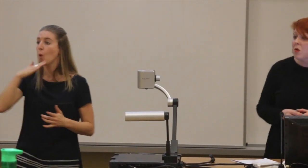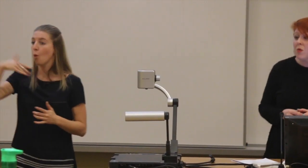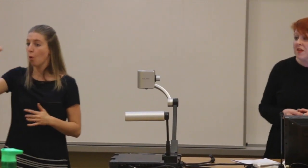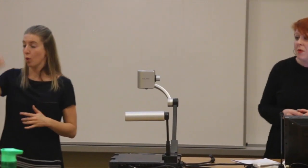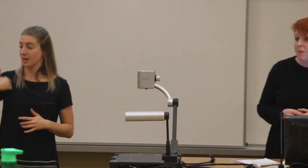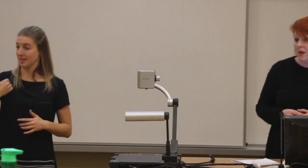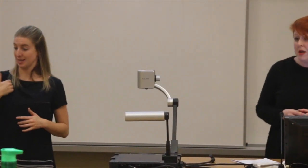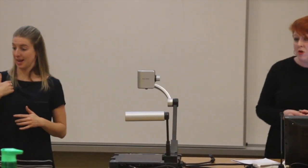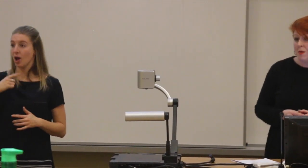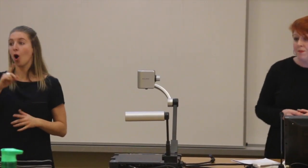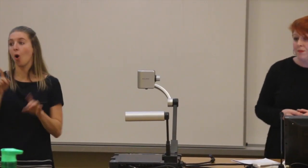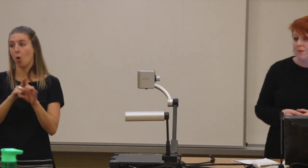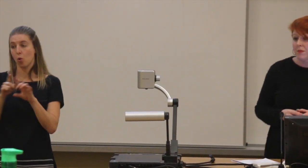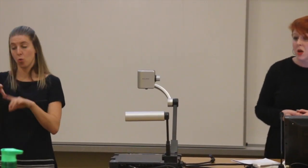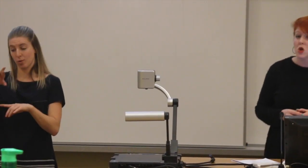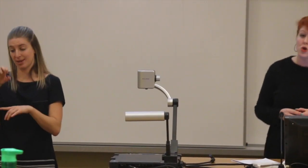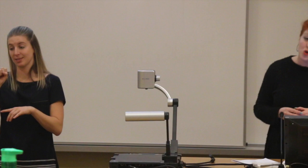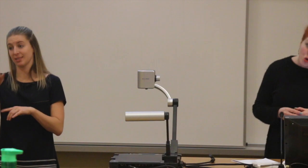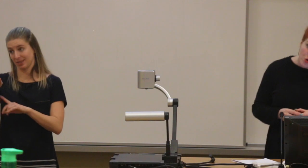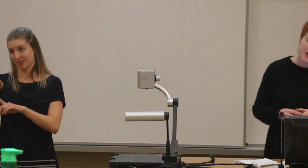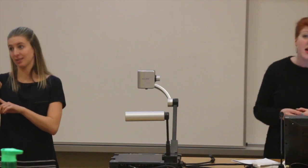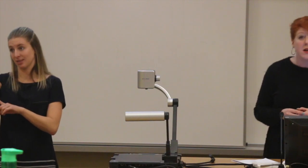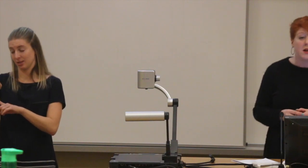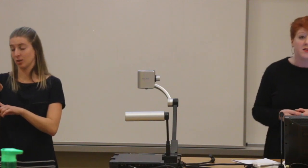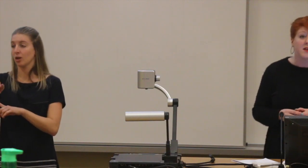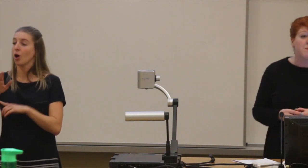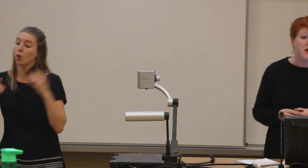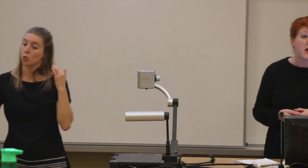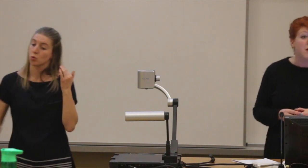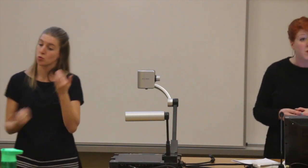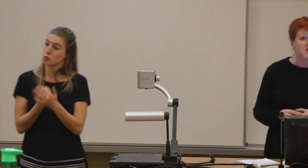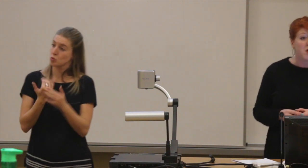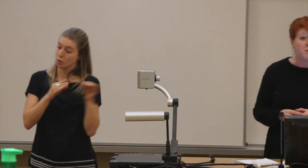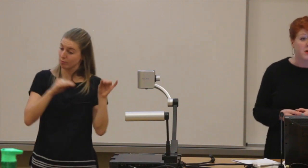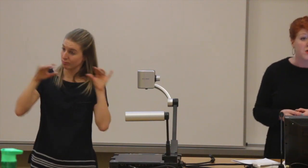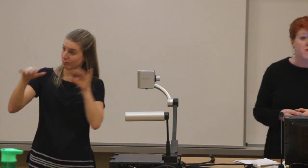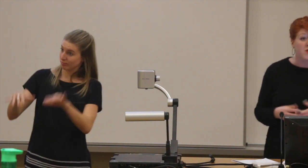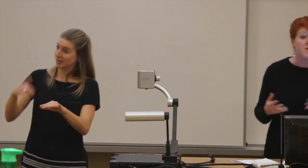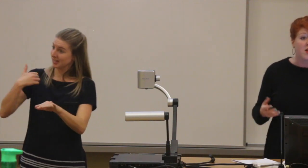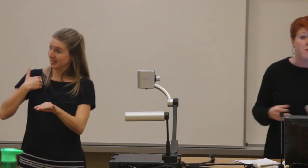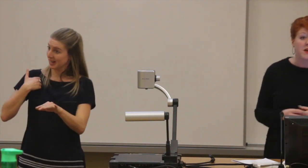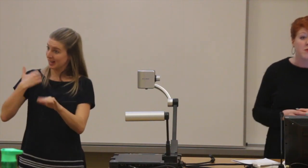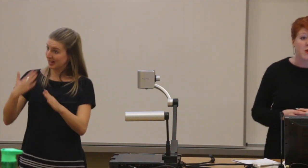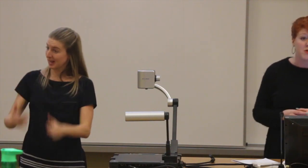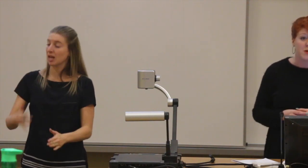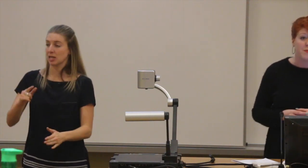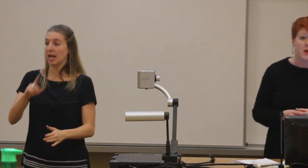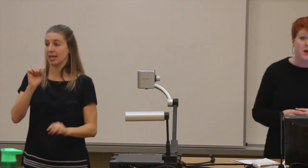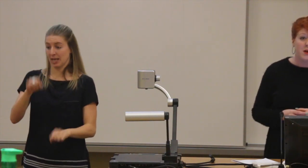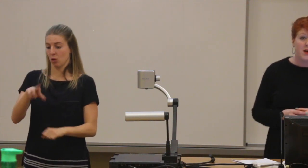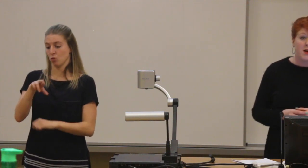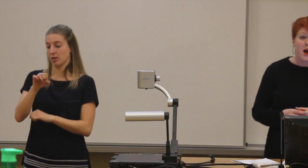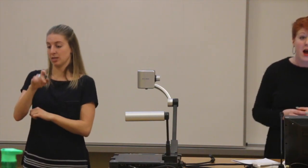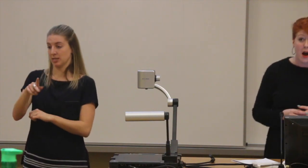Canadians are also a risk population. New Canadians can be a risk population for developing